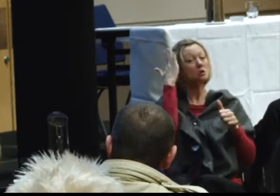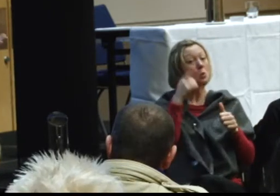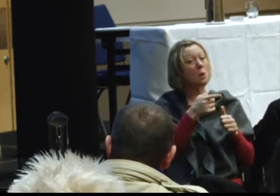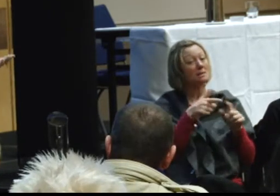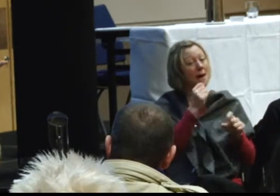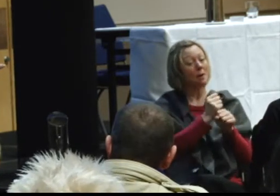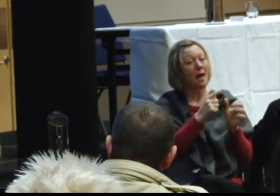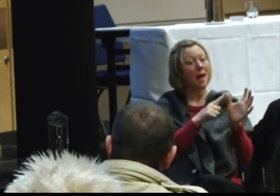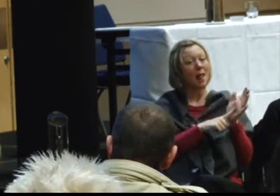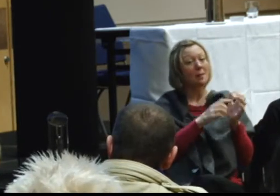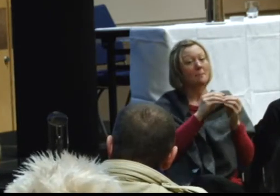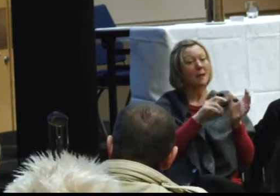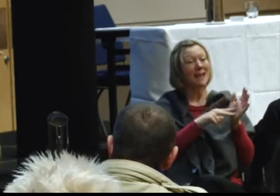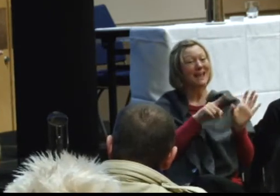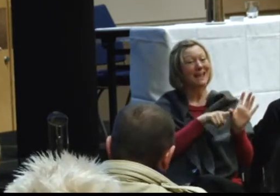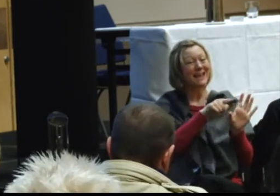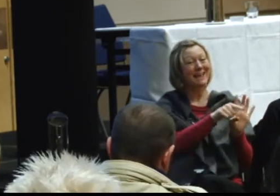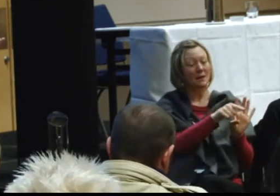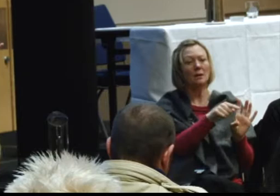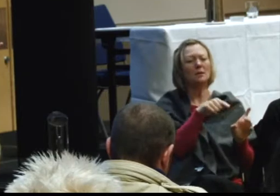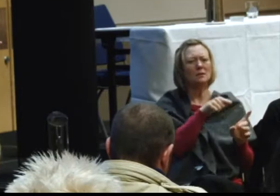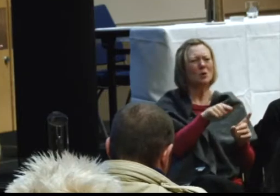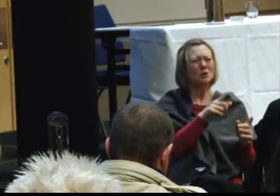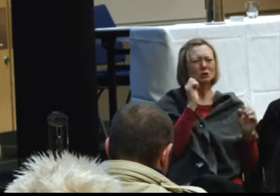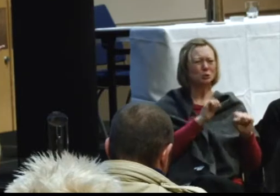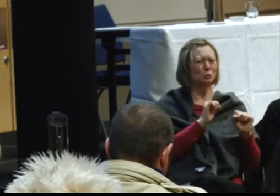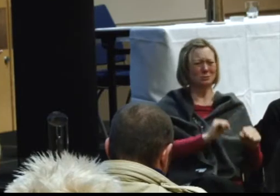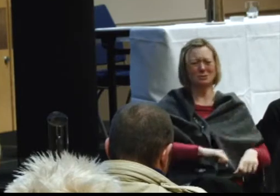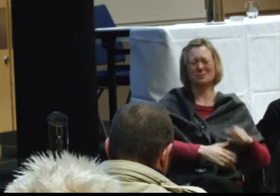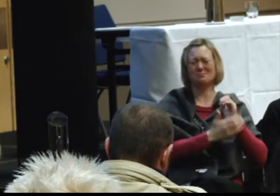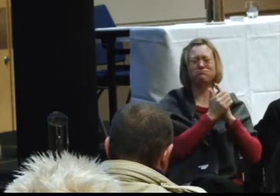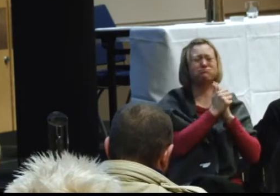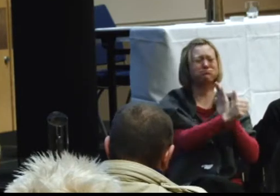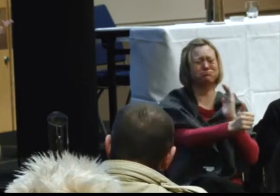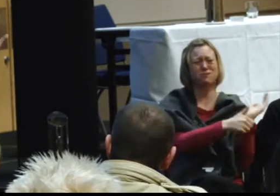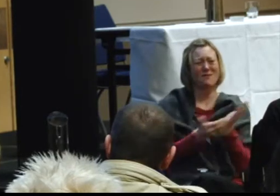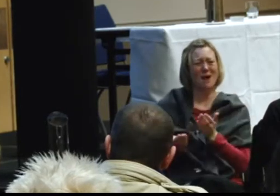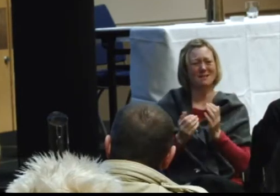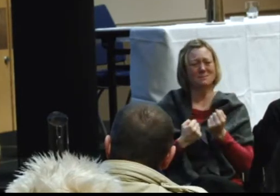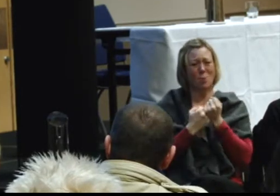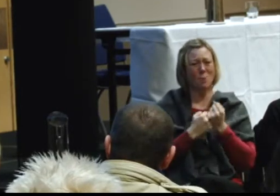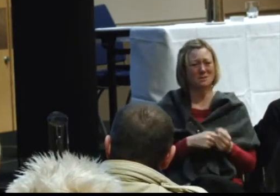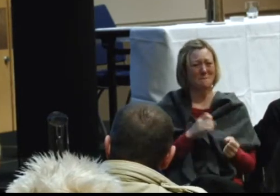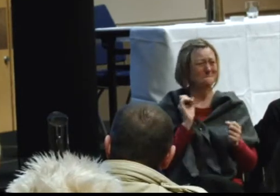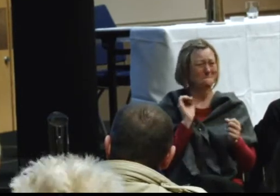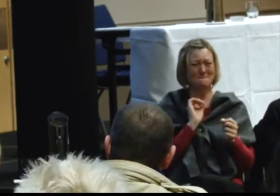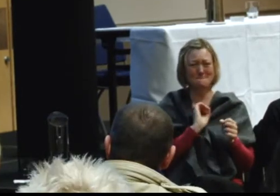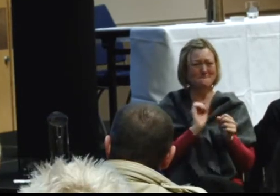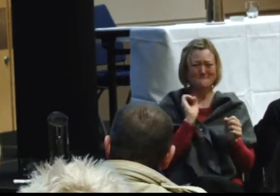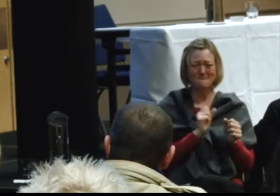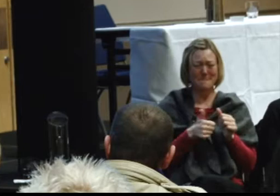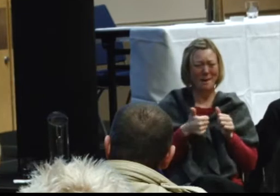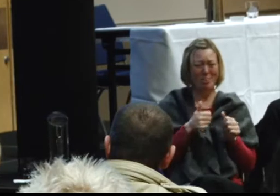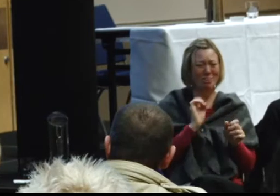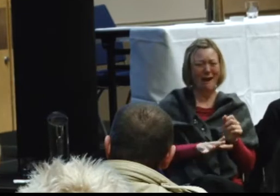the students are more than capable of providing that level of support, and probably better than people that you could pay lots of money to as well. And they could do it as a way of honing